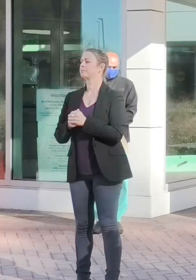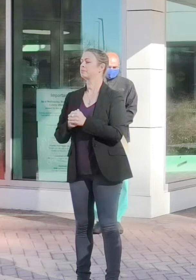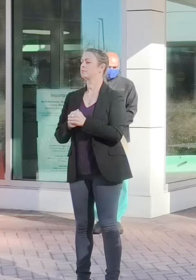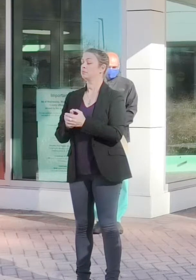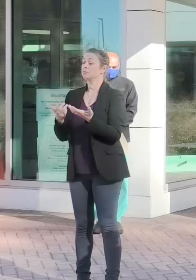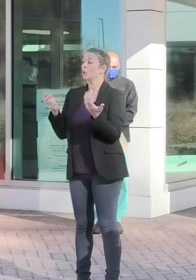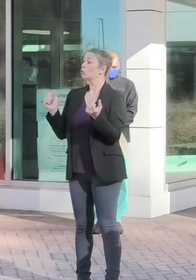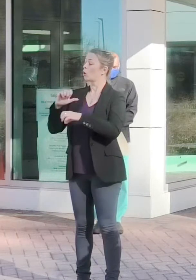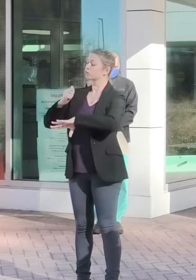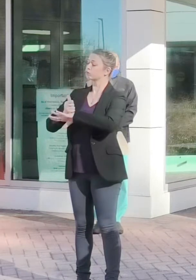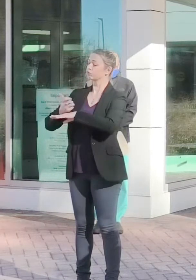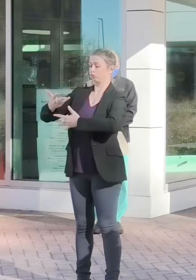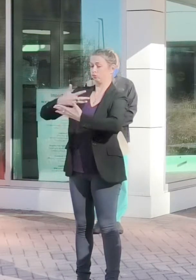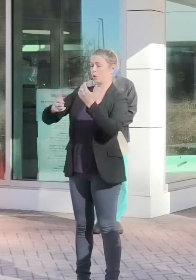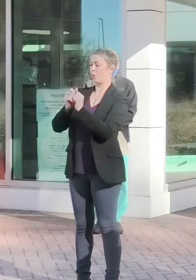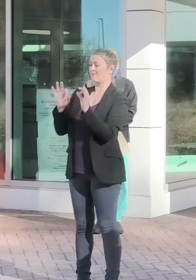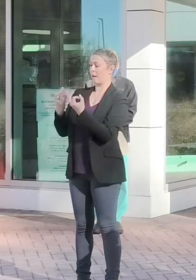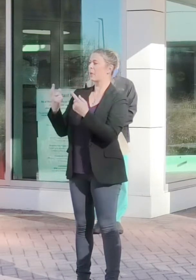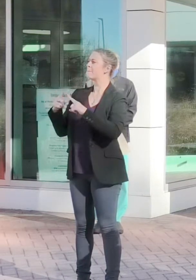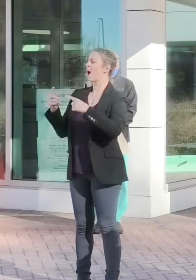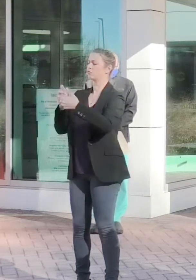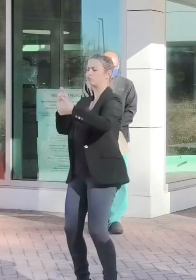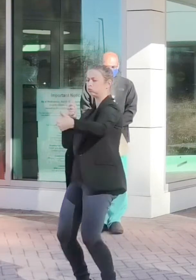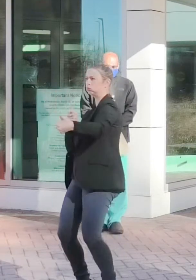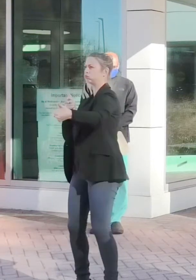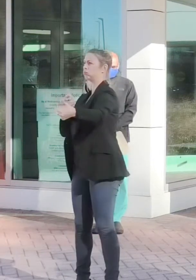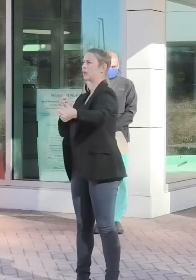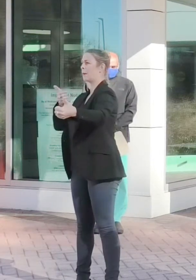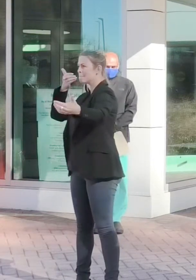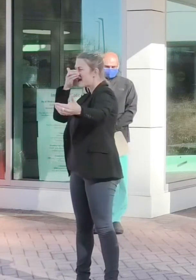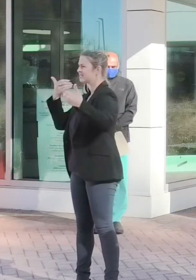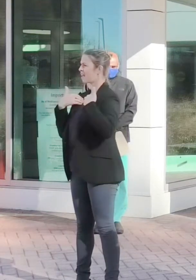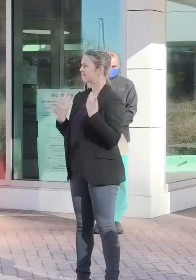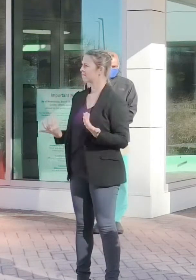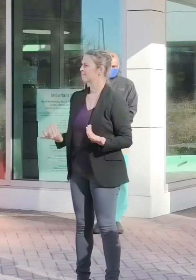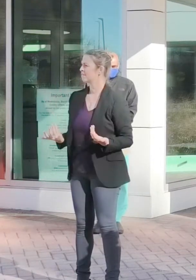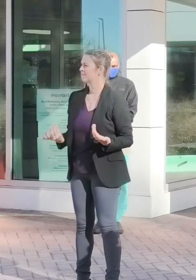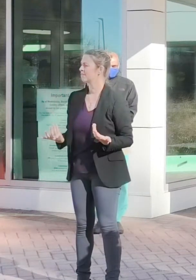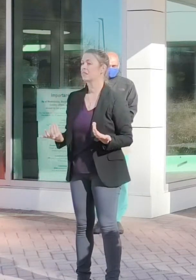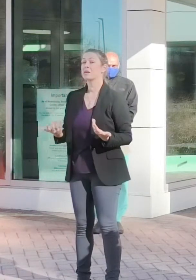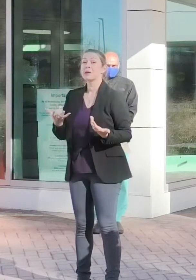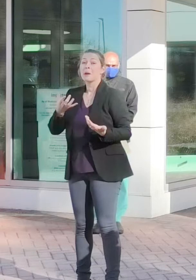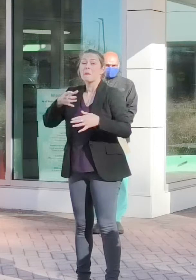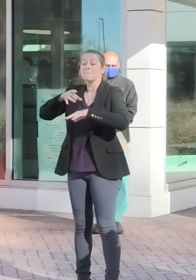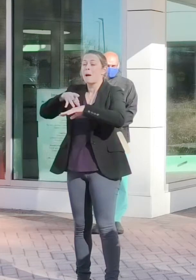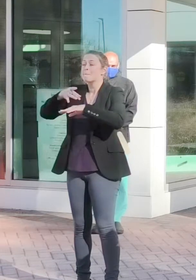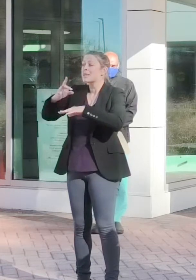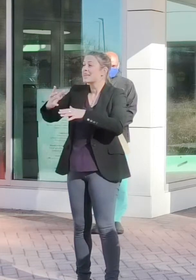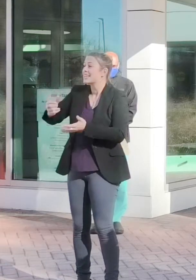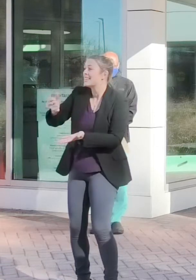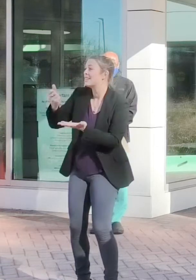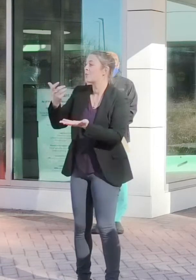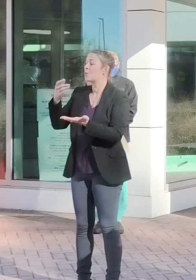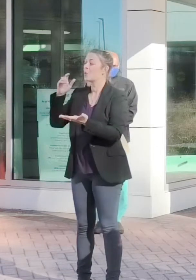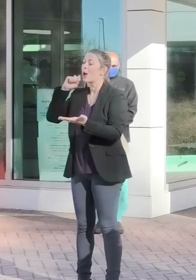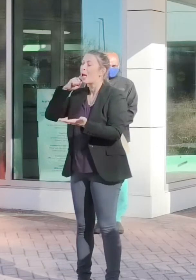mask wearing. Maybe enjoy apple picking or pumpkin picking if you haven't already done